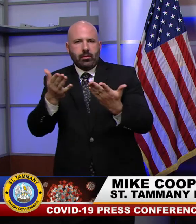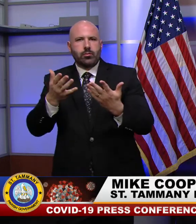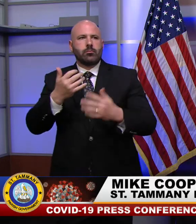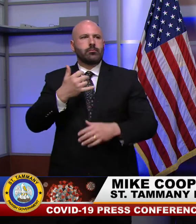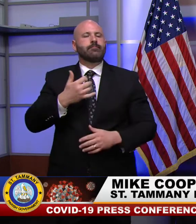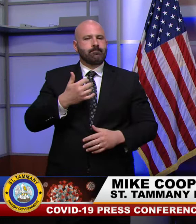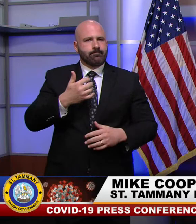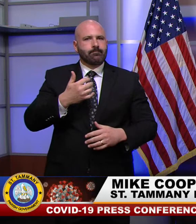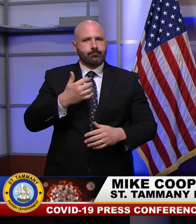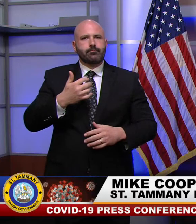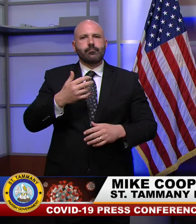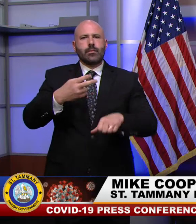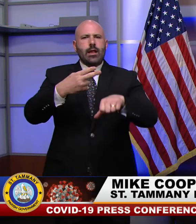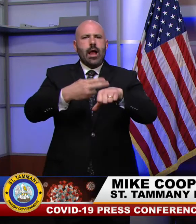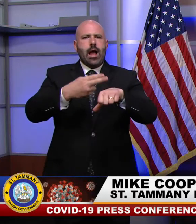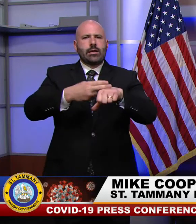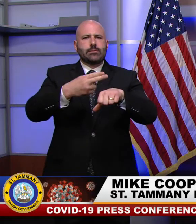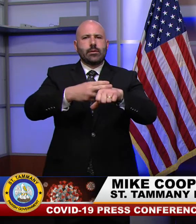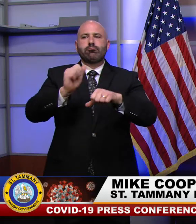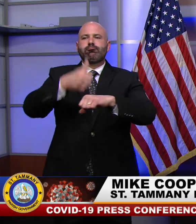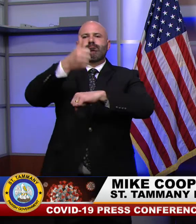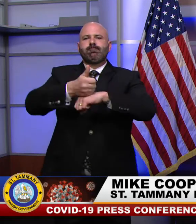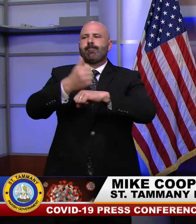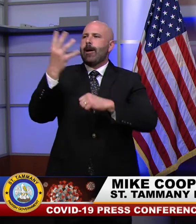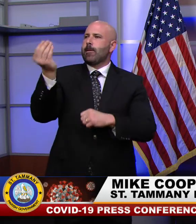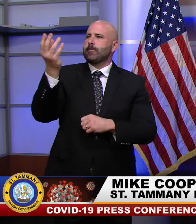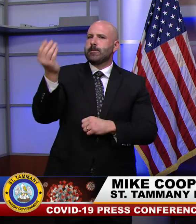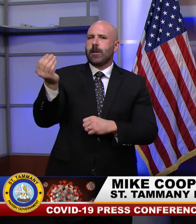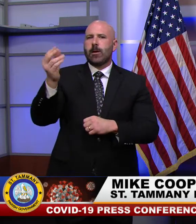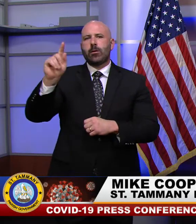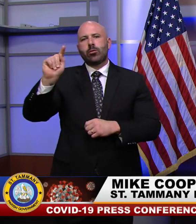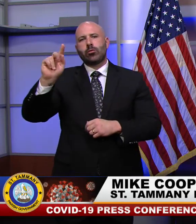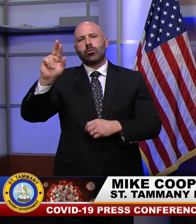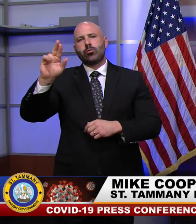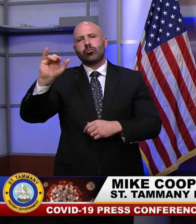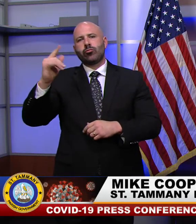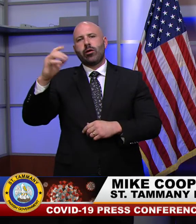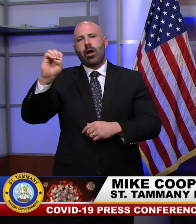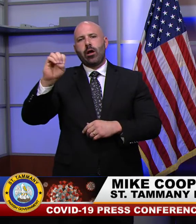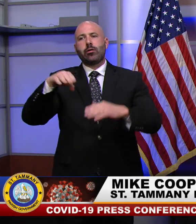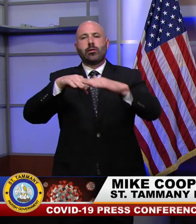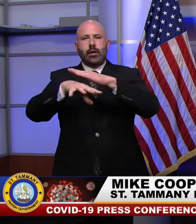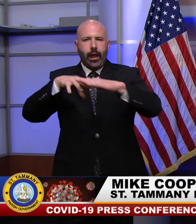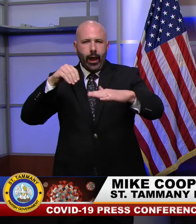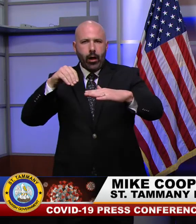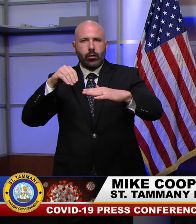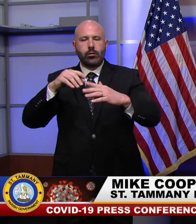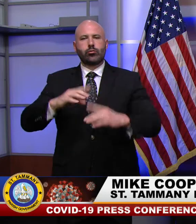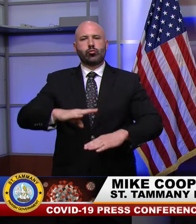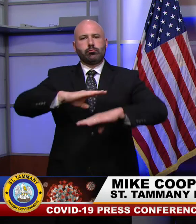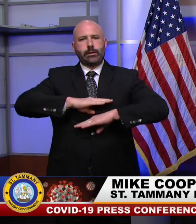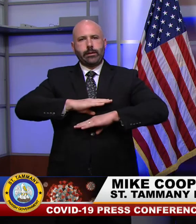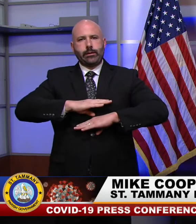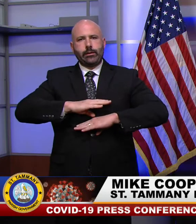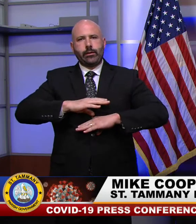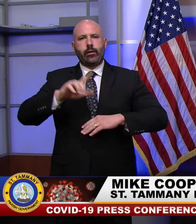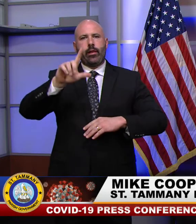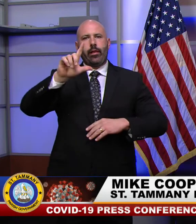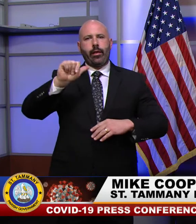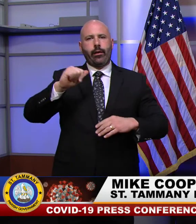has instituted an outdoor triage to meet Louisiana Department of Health and CDC